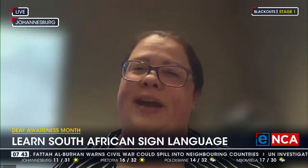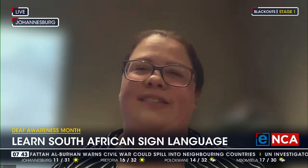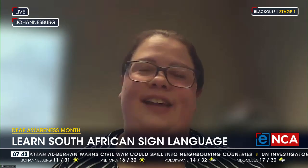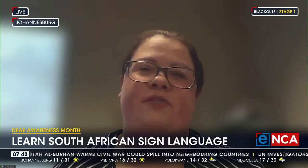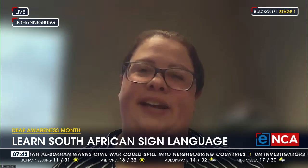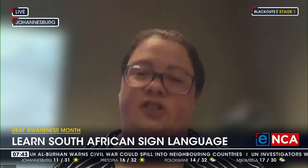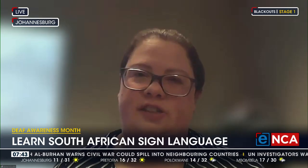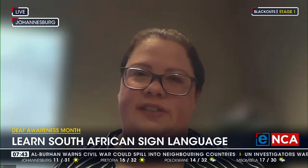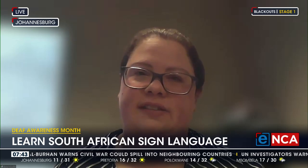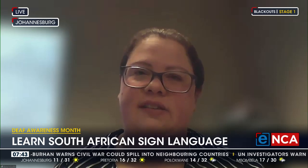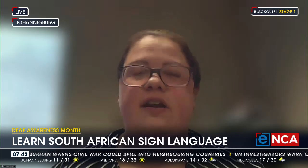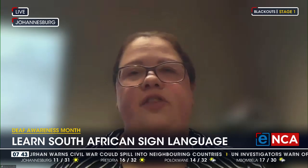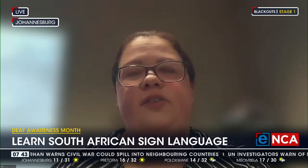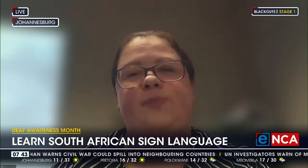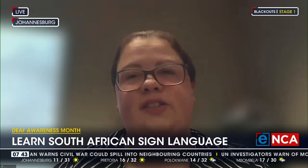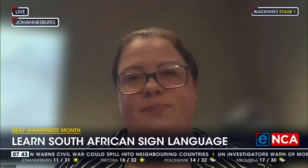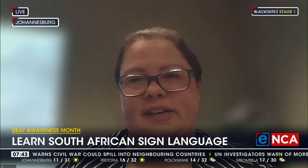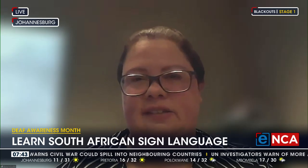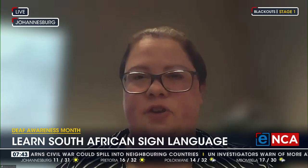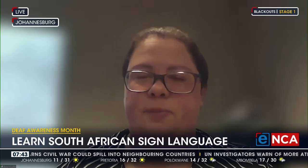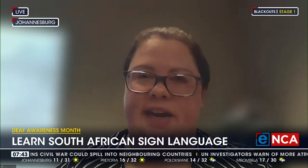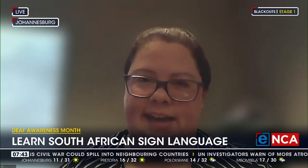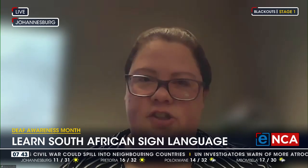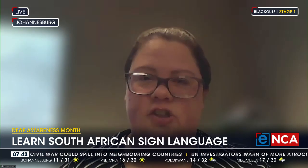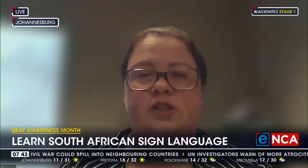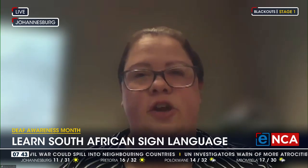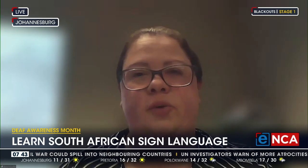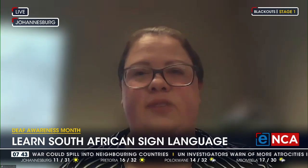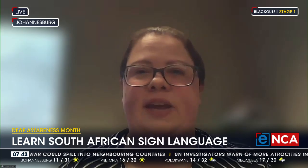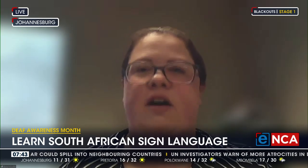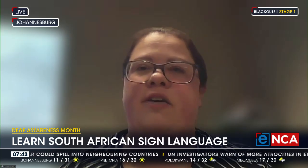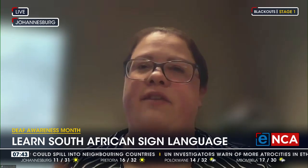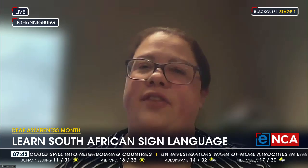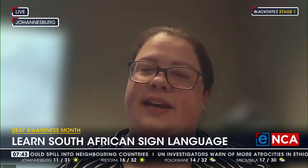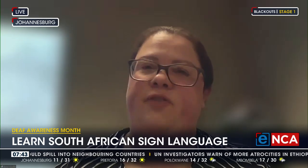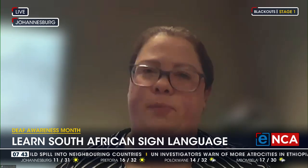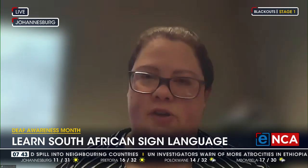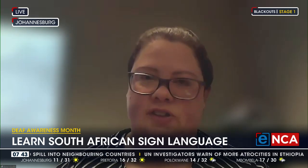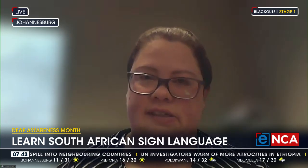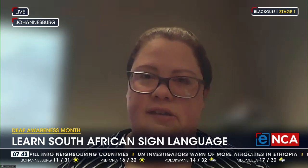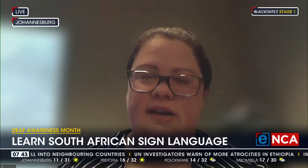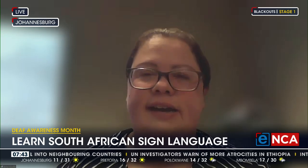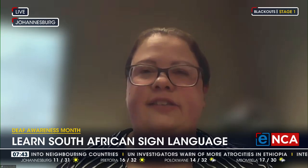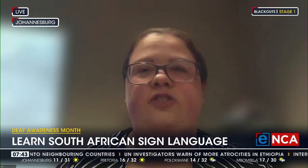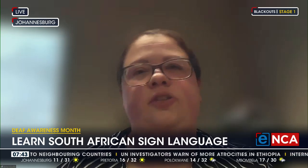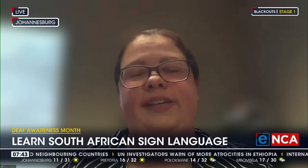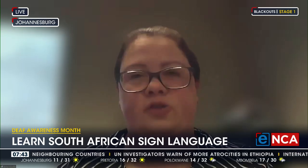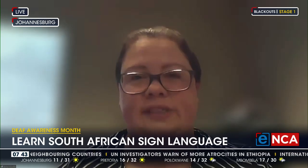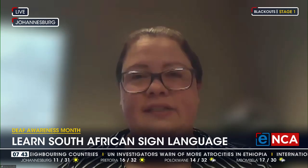just a basic everyday service, the responsibility for communication should not always be on the deaf person. It's a two-way